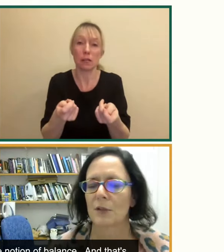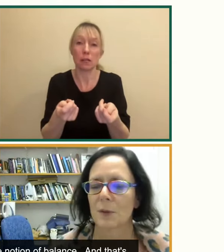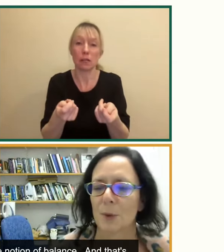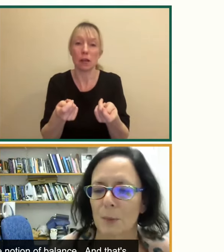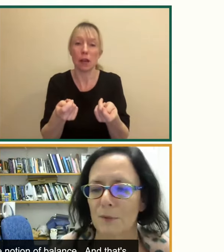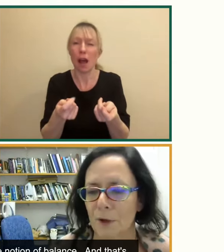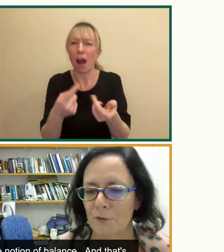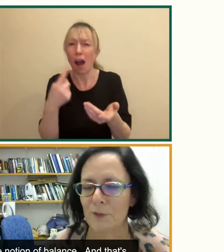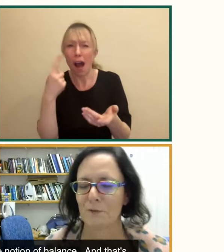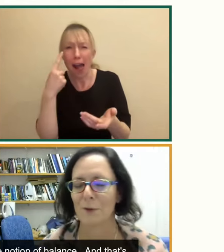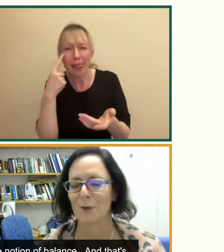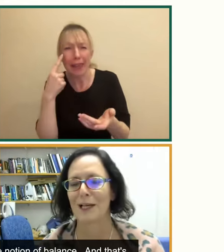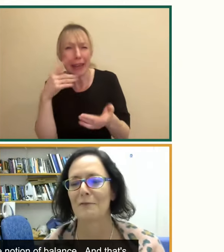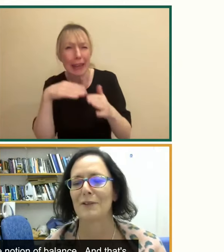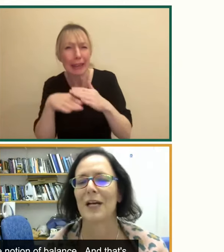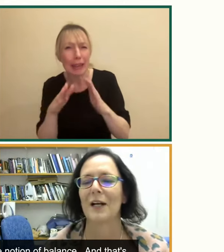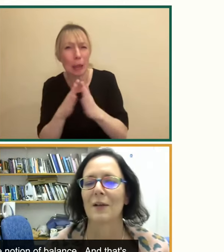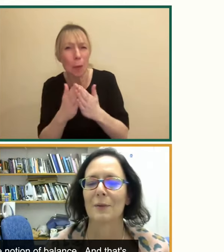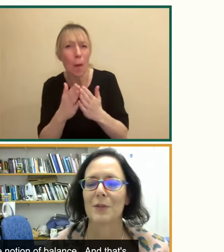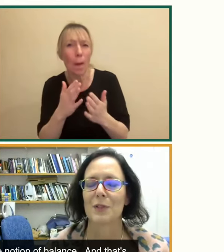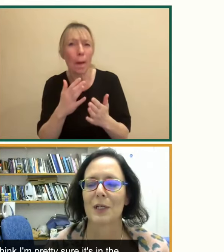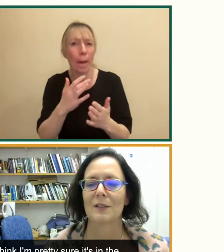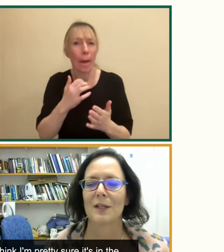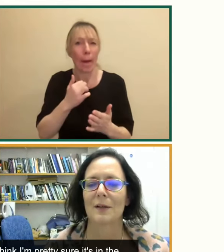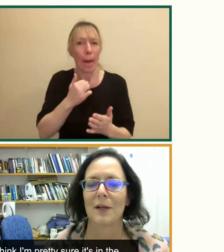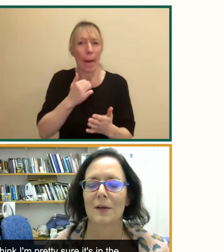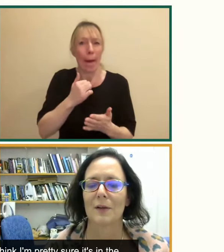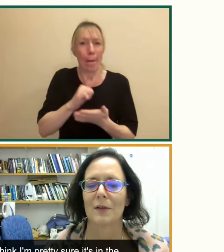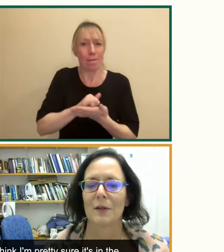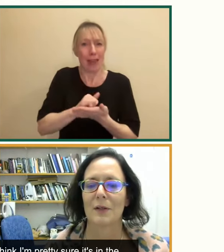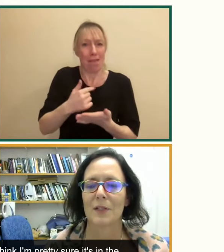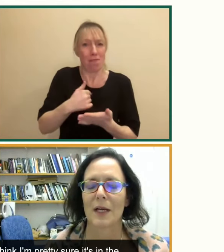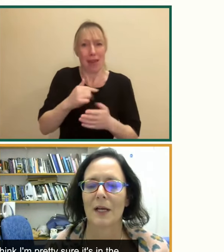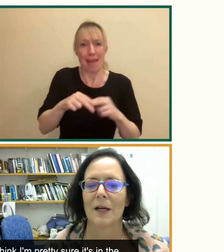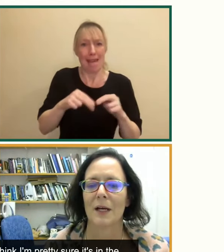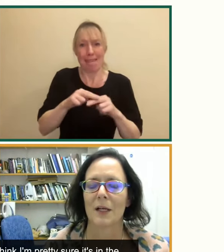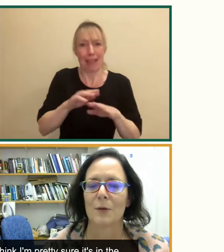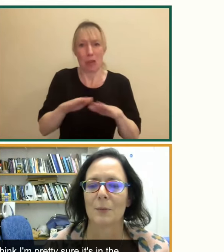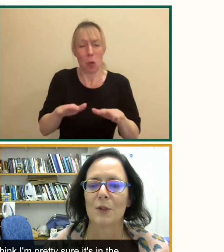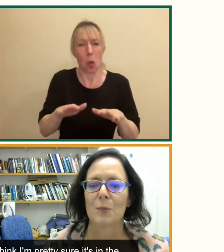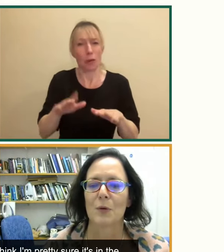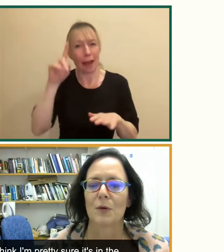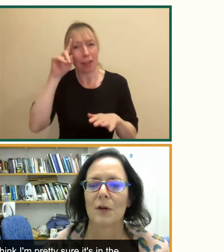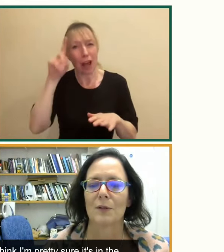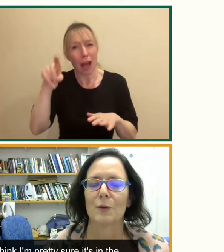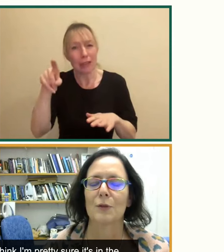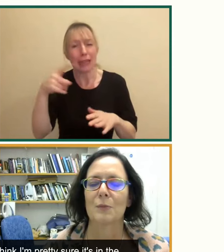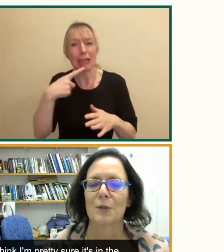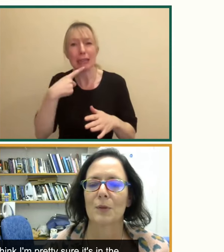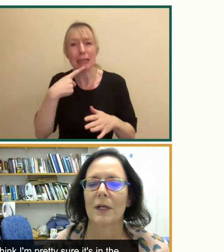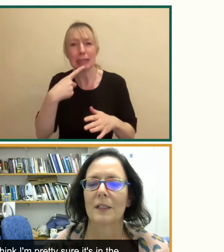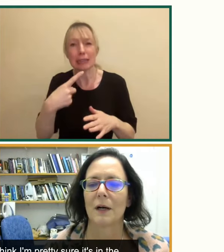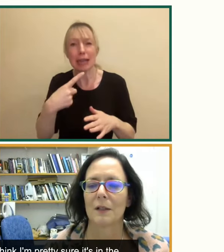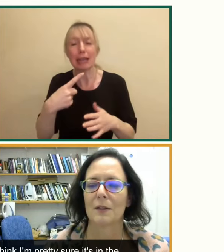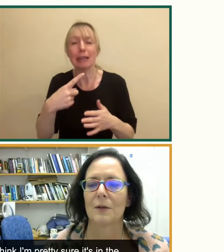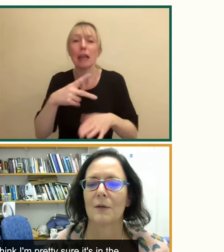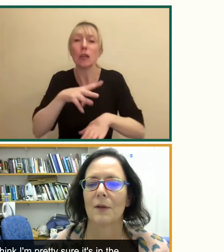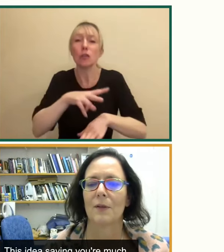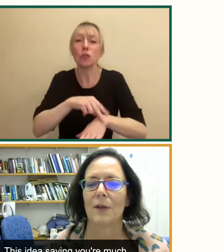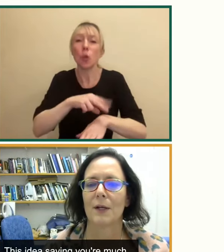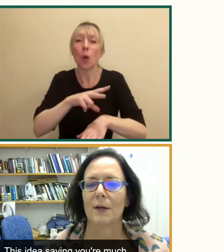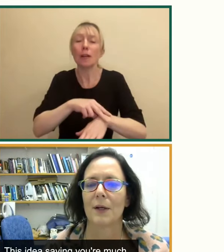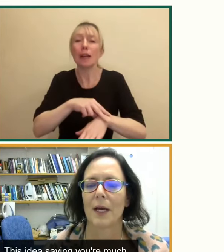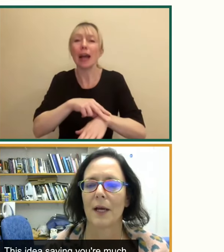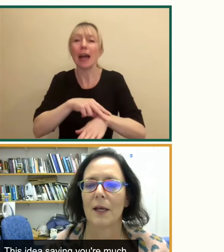I'm pretty sure it's in the book, but forgive me if not, Gavin. There was this idea saying a doctor is much more like a